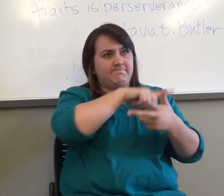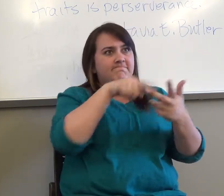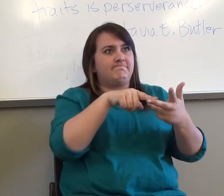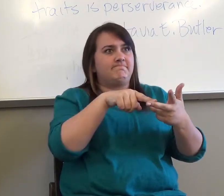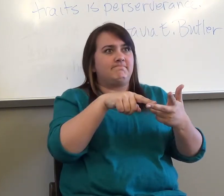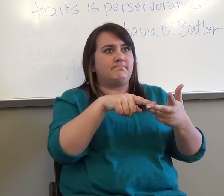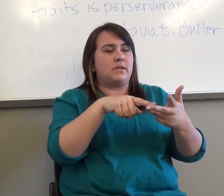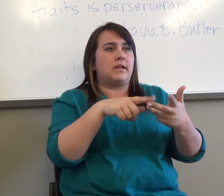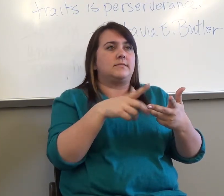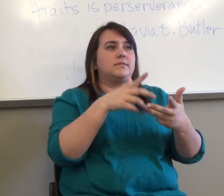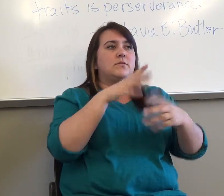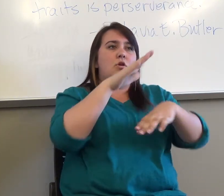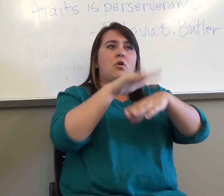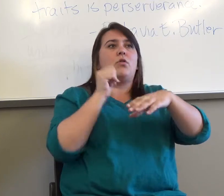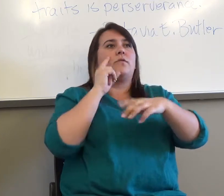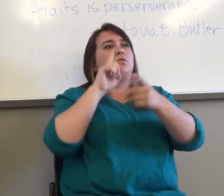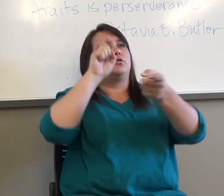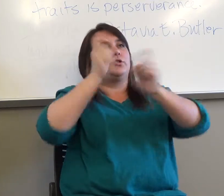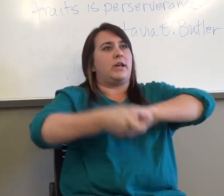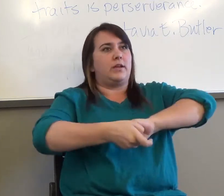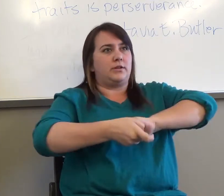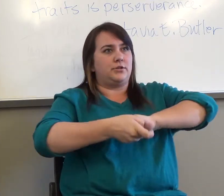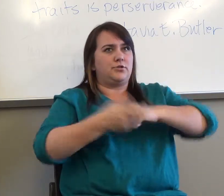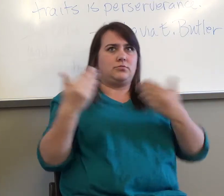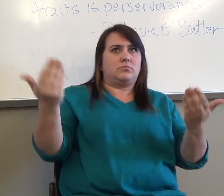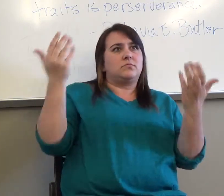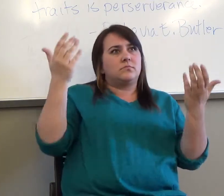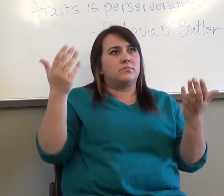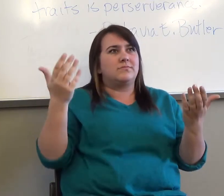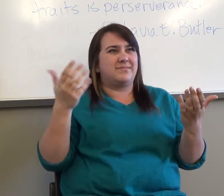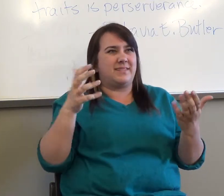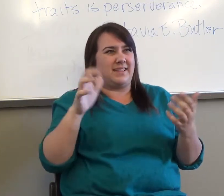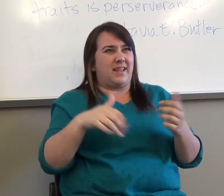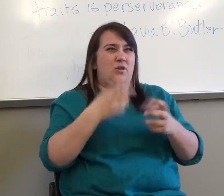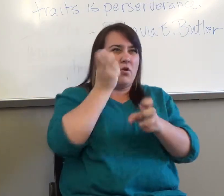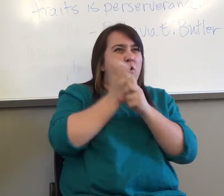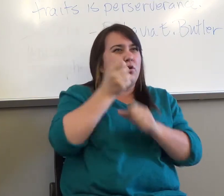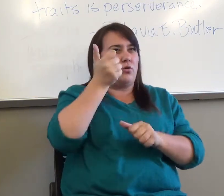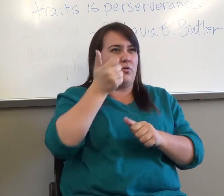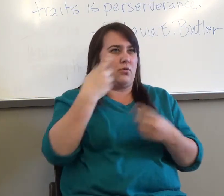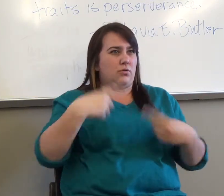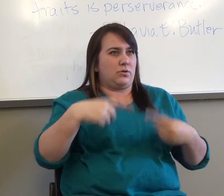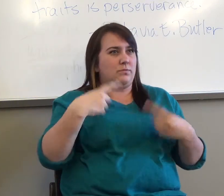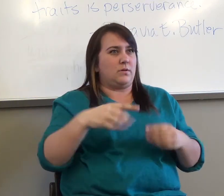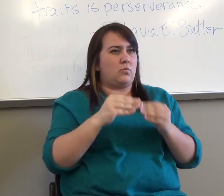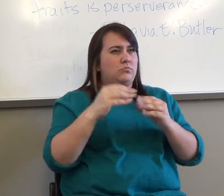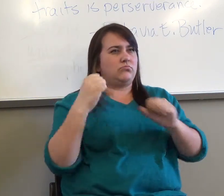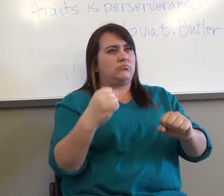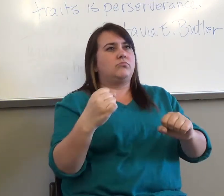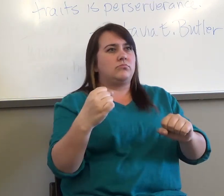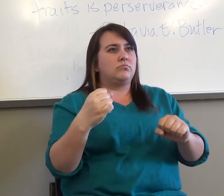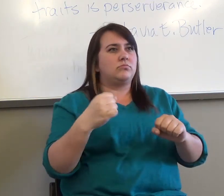a change in the federal government. Okay, these other ones are more soft